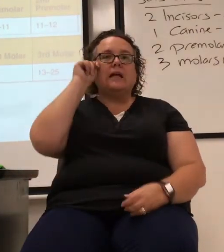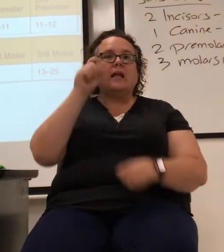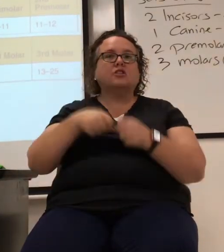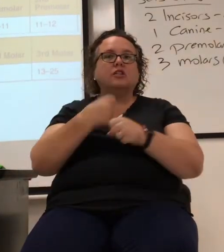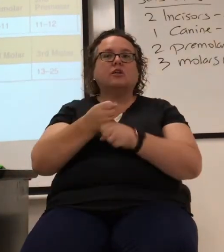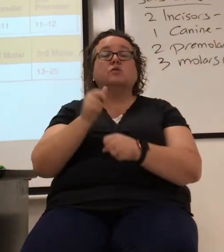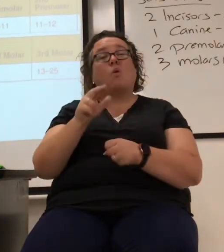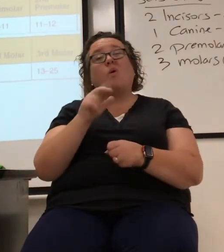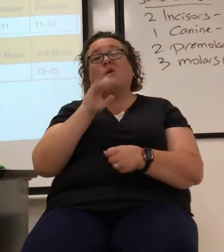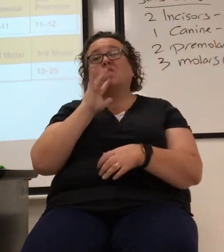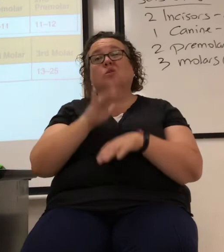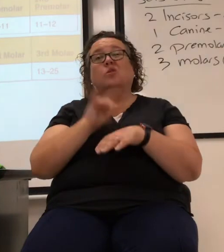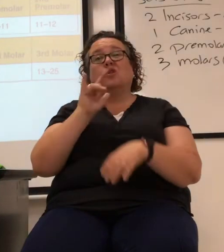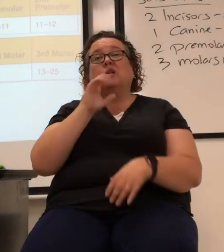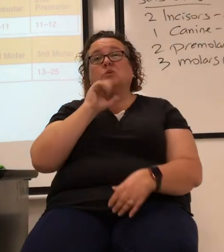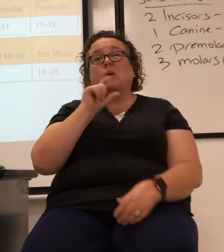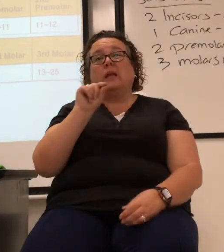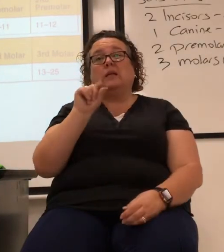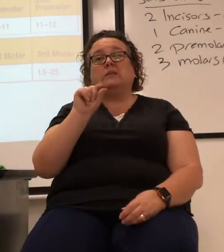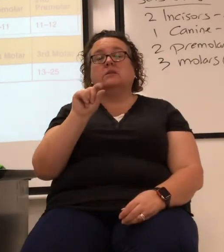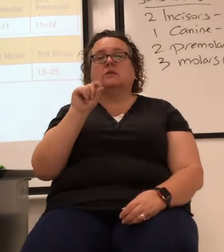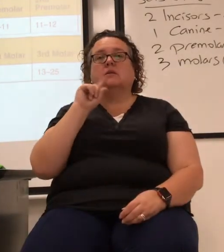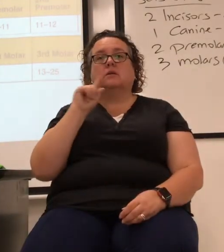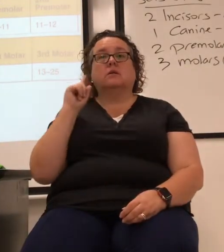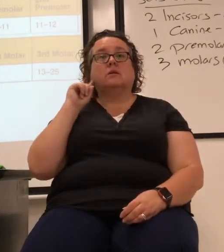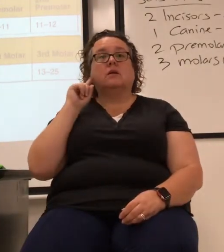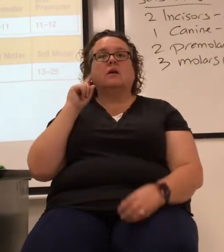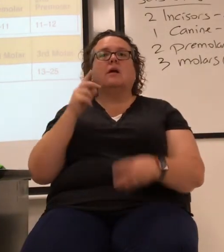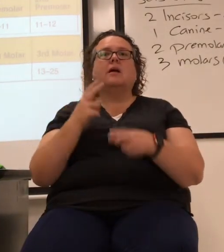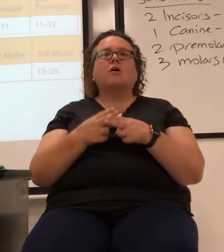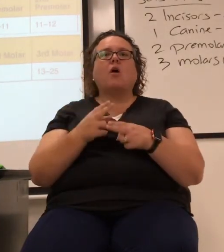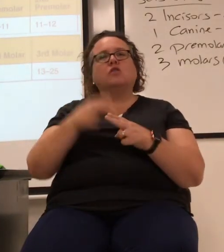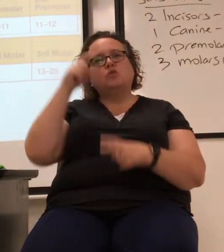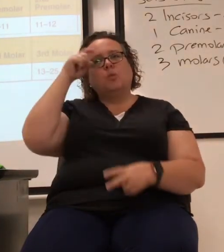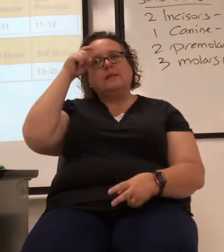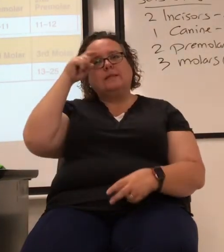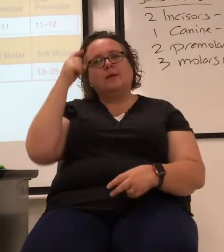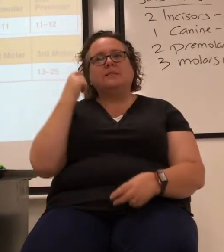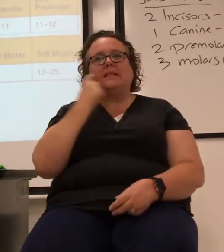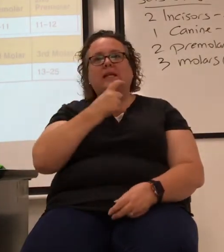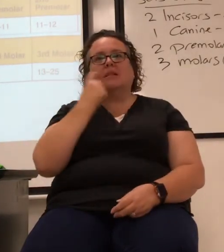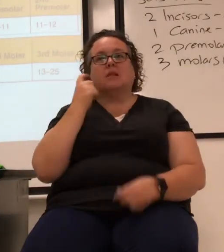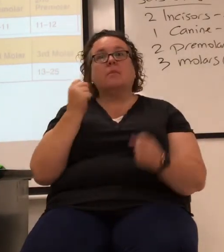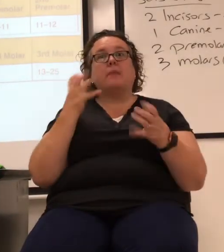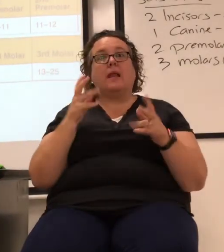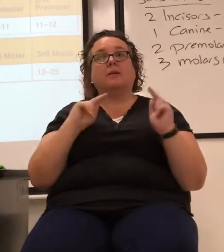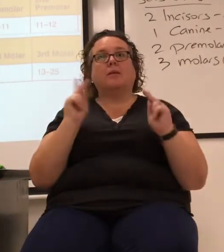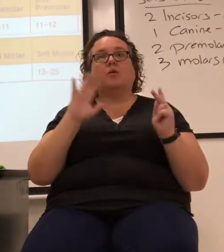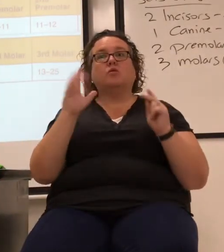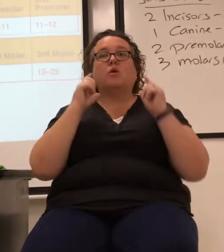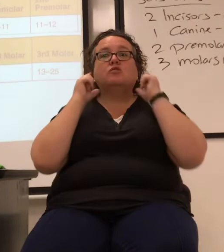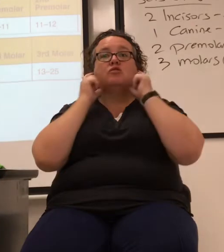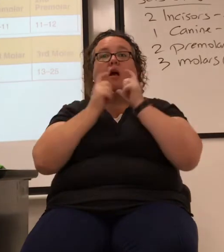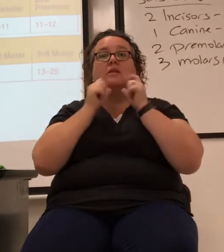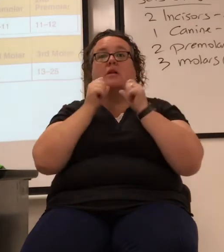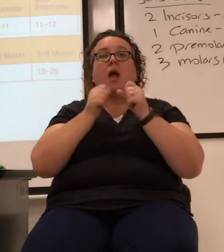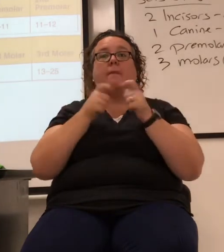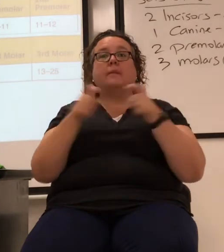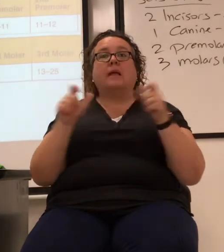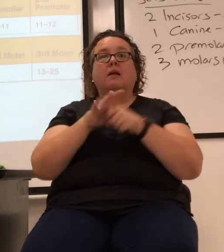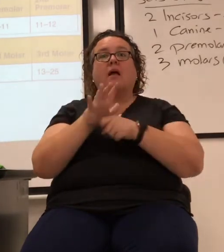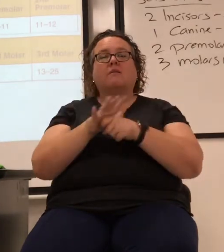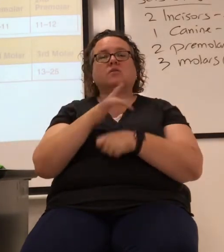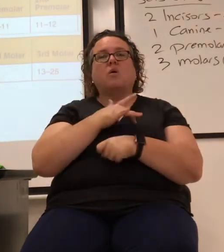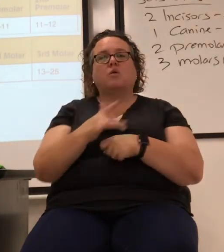3rd molar is called, your wisdom teeth. And a lot of people, your jaw isn't big enough to accommodate the 3rd molar. So you would have them